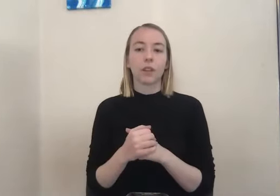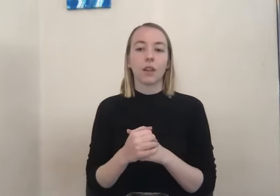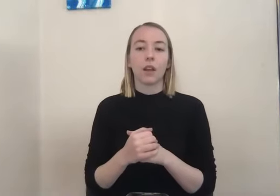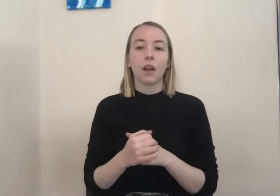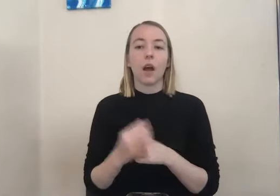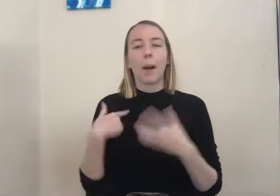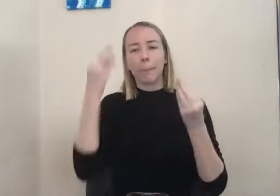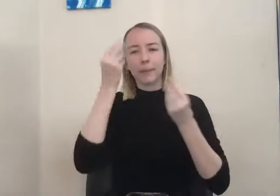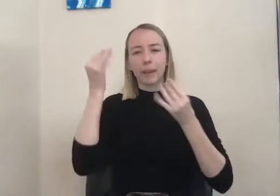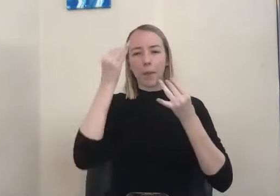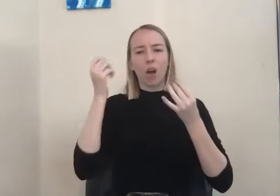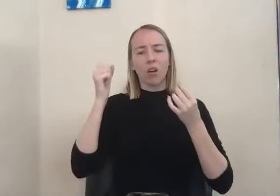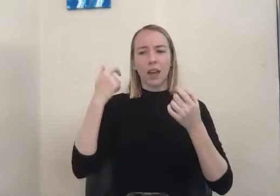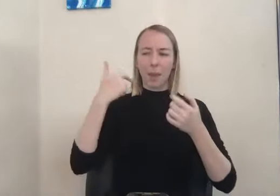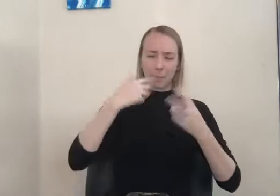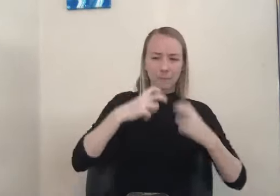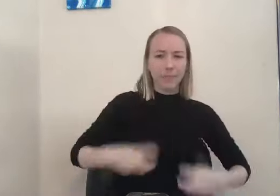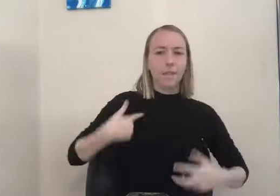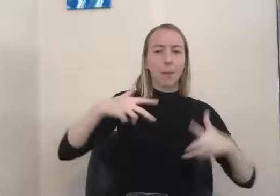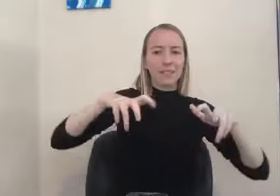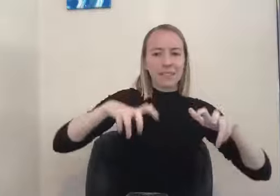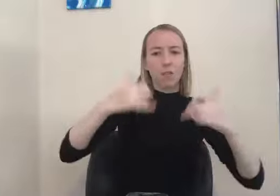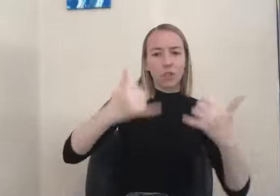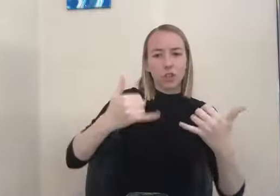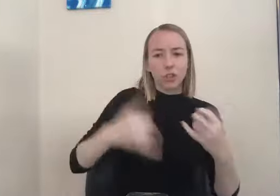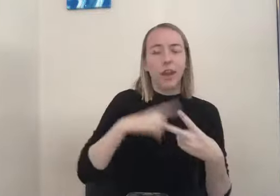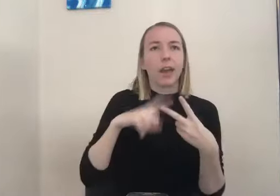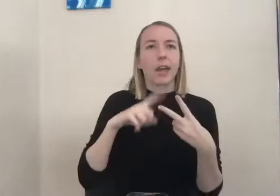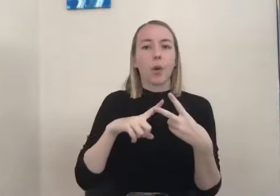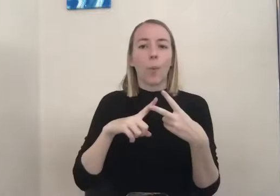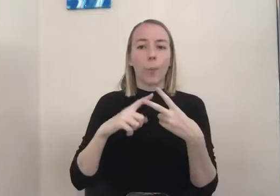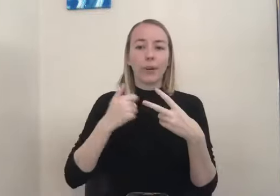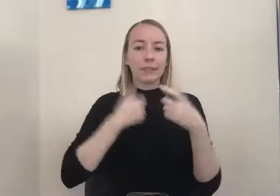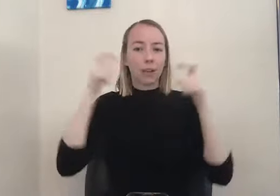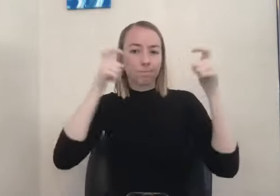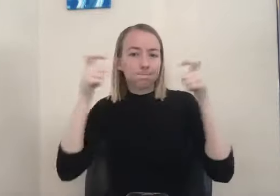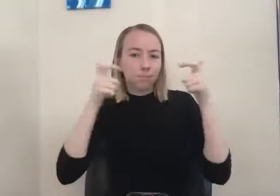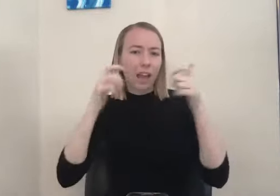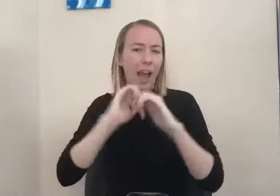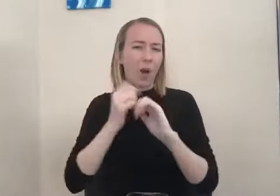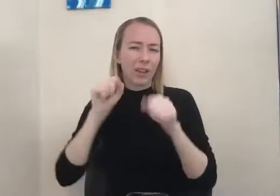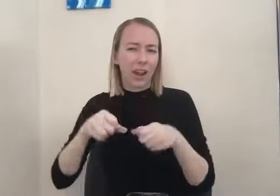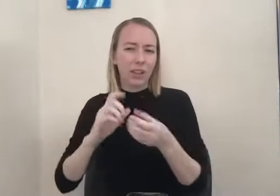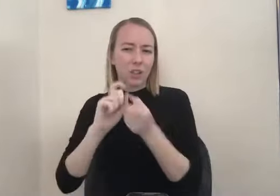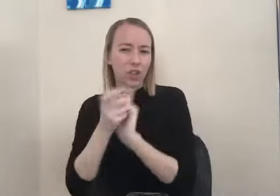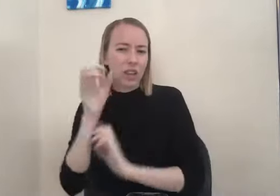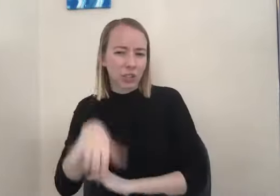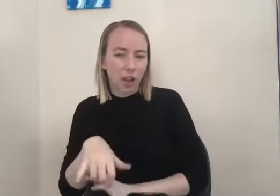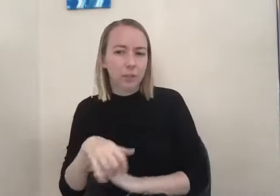it also gave me food for thought, because why do I need to tell everybody that they're wrong all the time? So yeah, the programme's